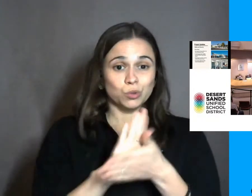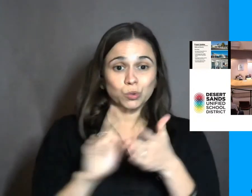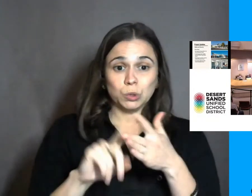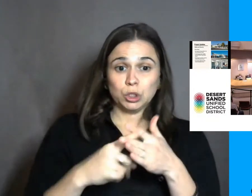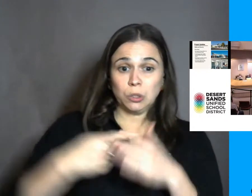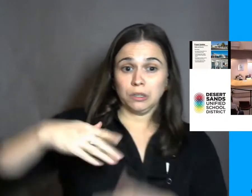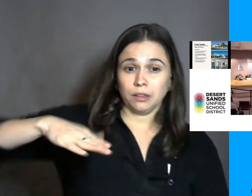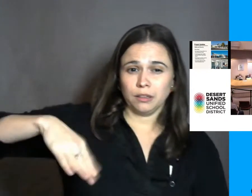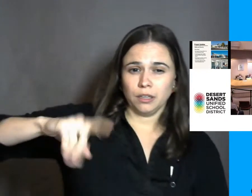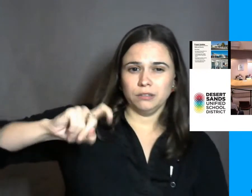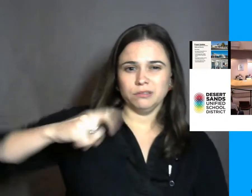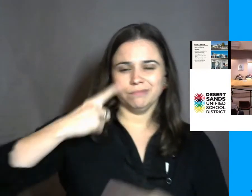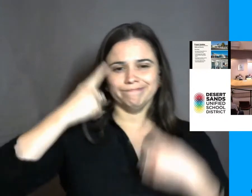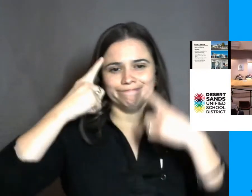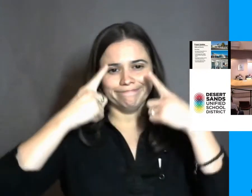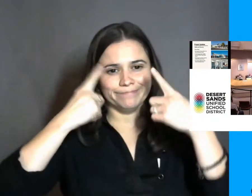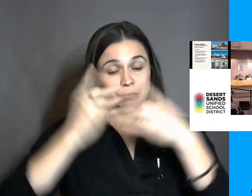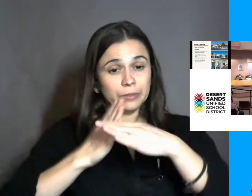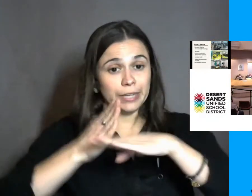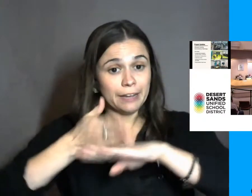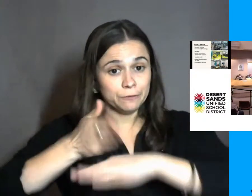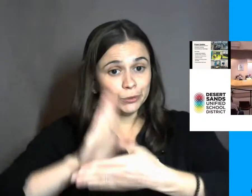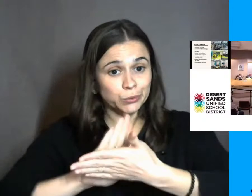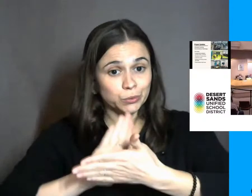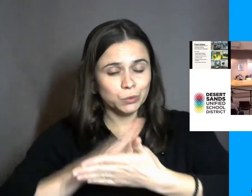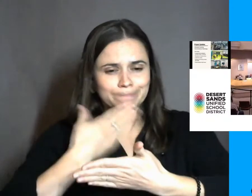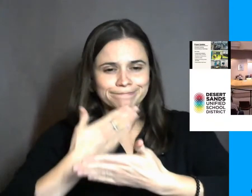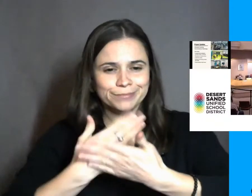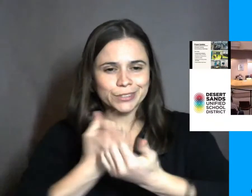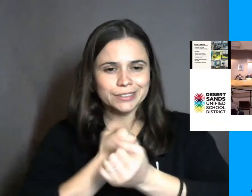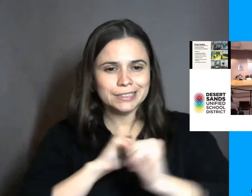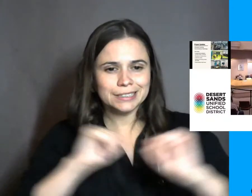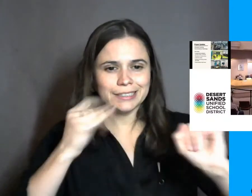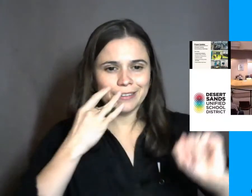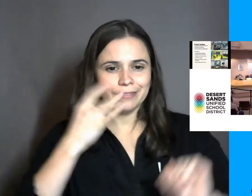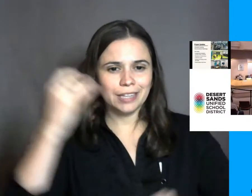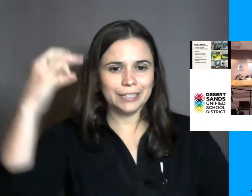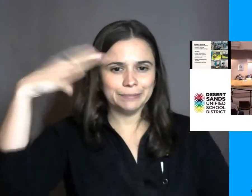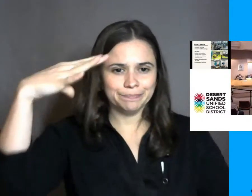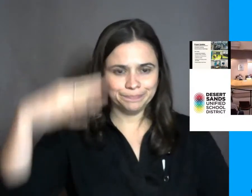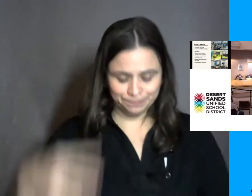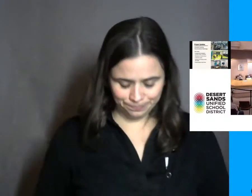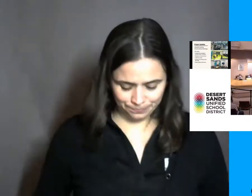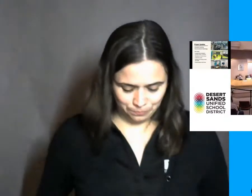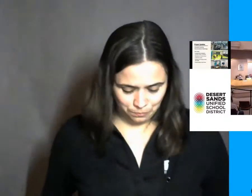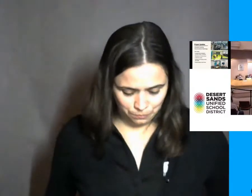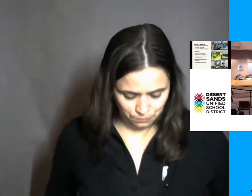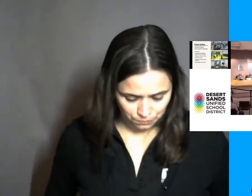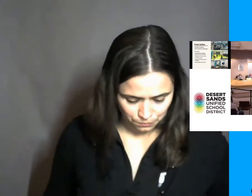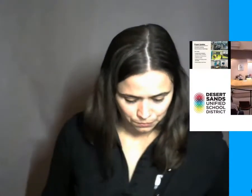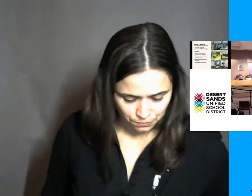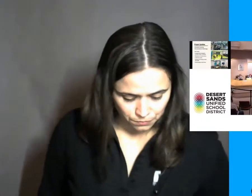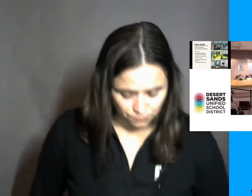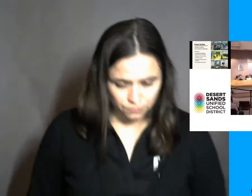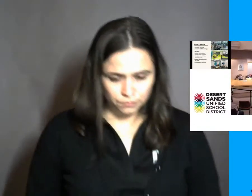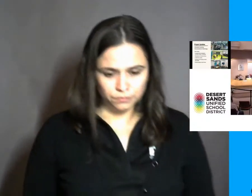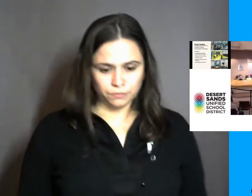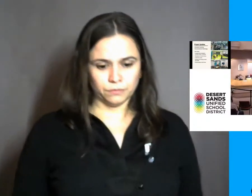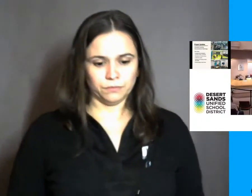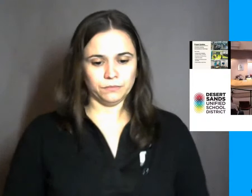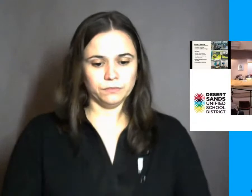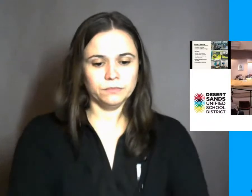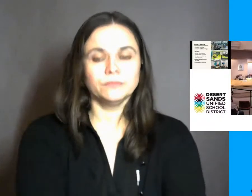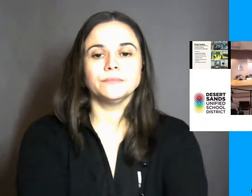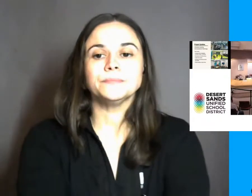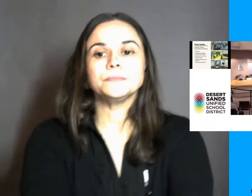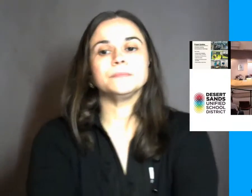think about some of those issues as we go forward. But one of the big things that we get excited about is innovative learning